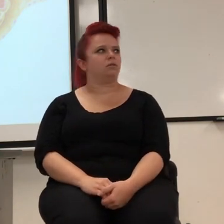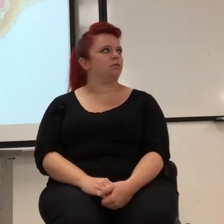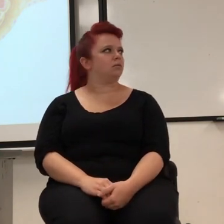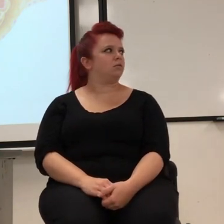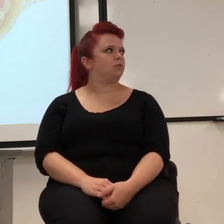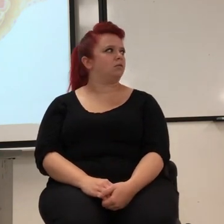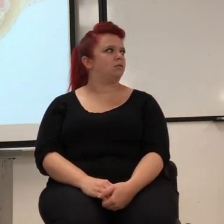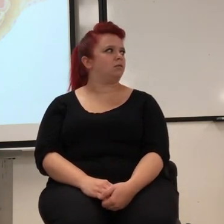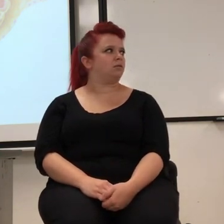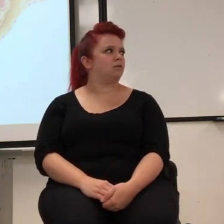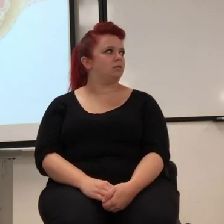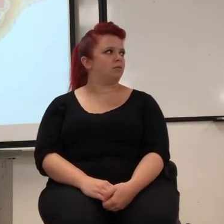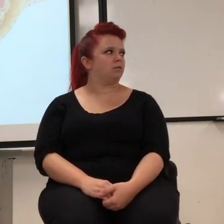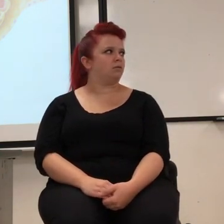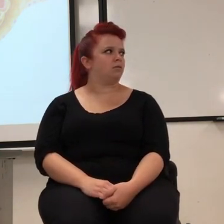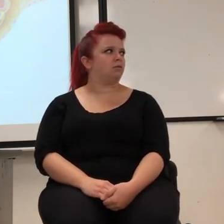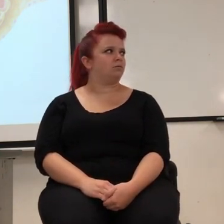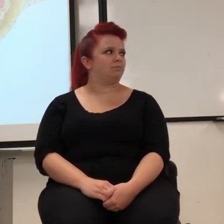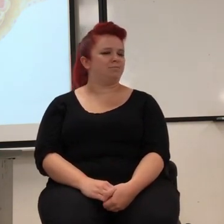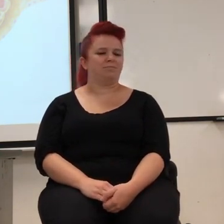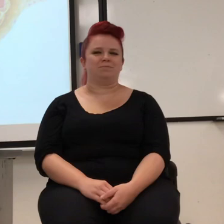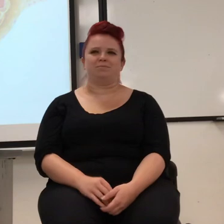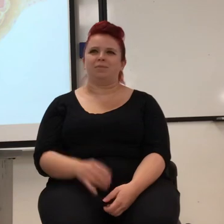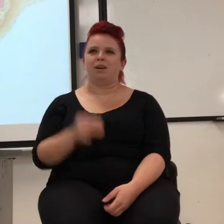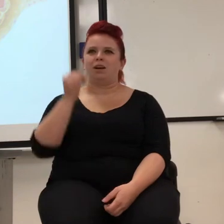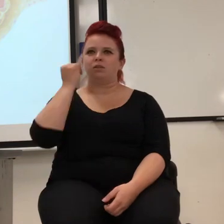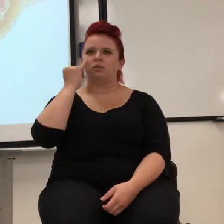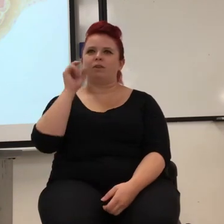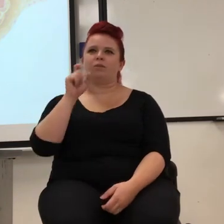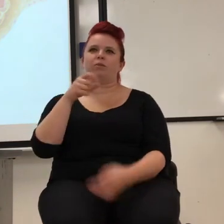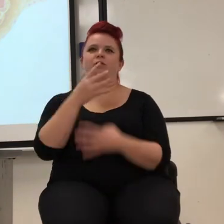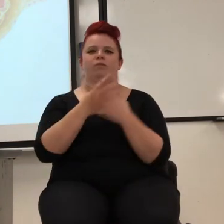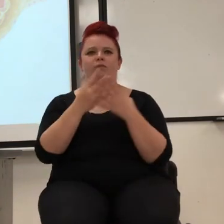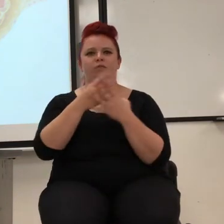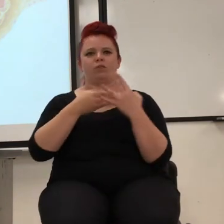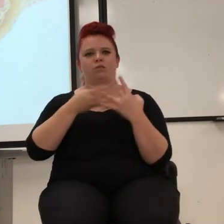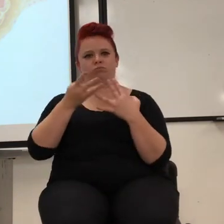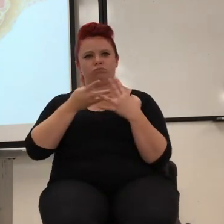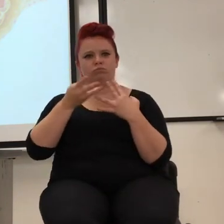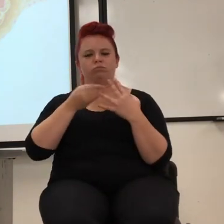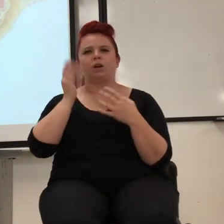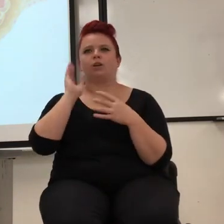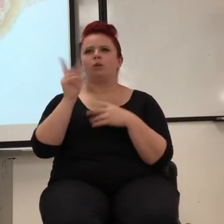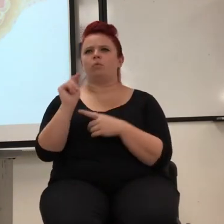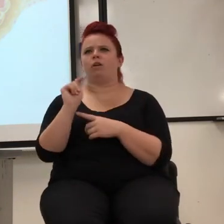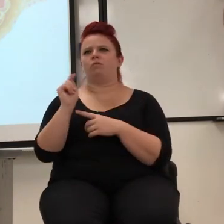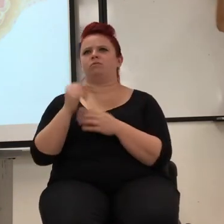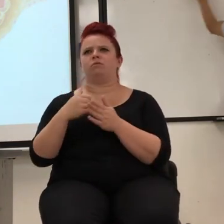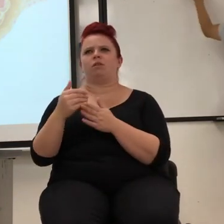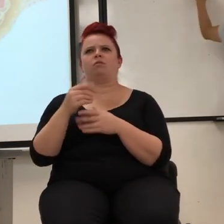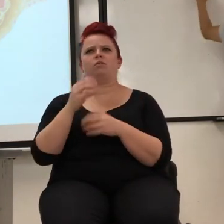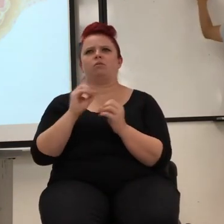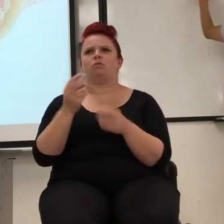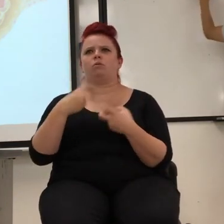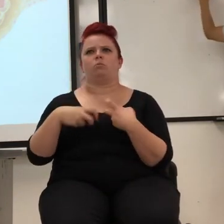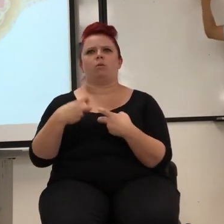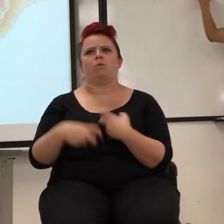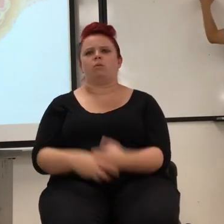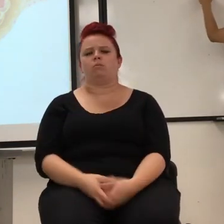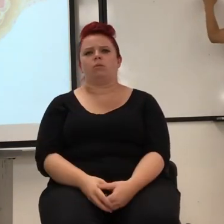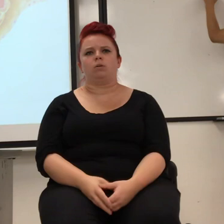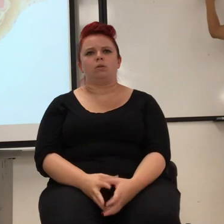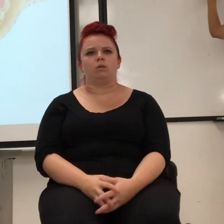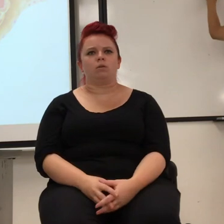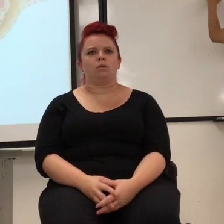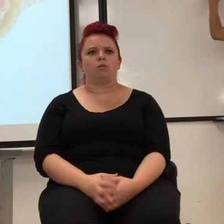If it's small enough to make it through the filtration membrane, you're going to clear it out. Okay, no problem. That breaks down to like,